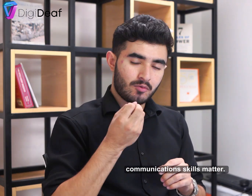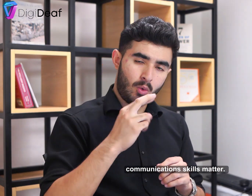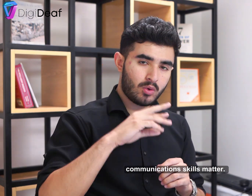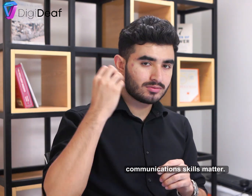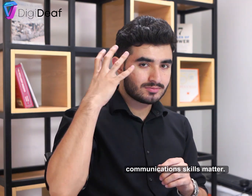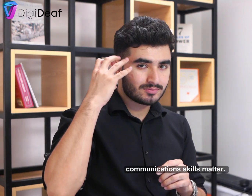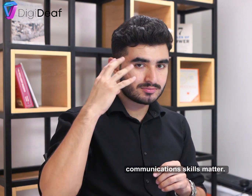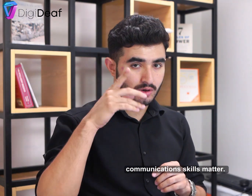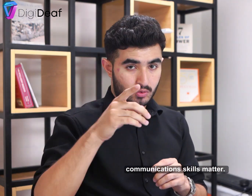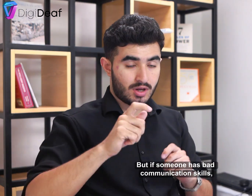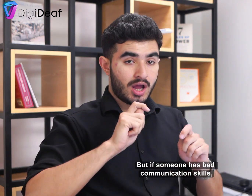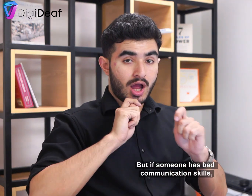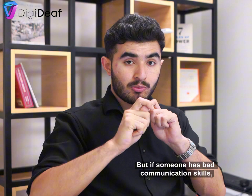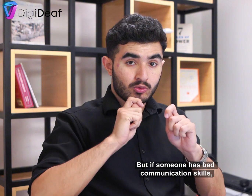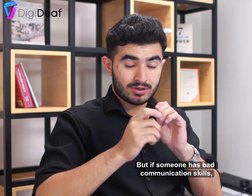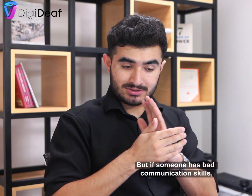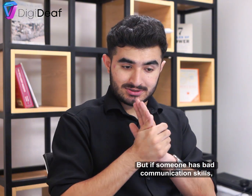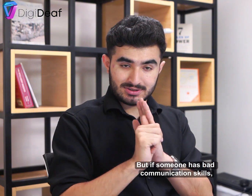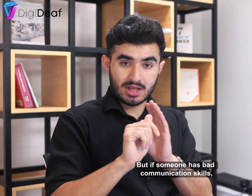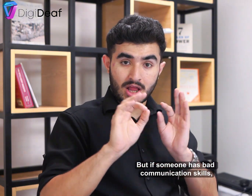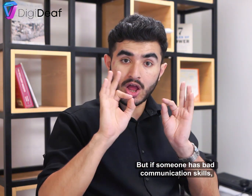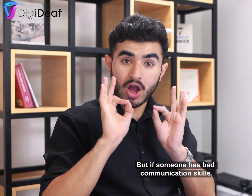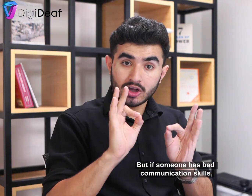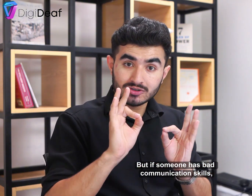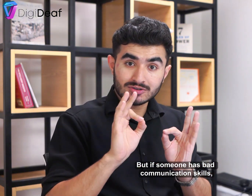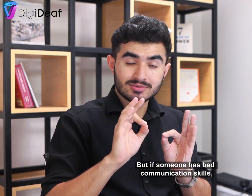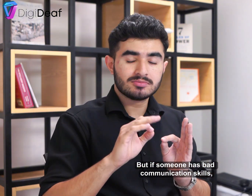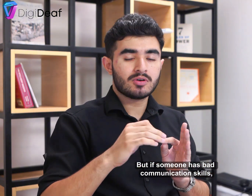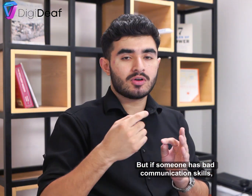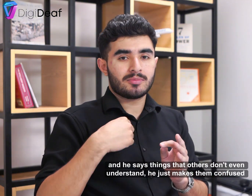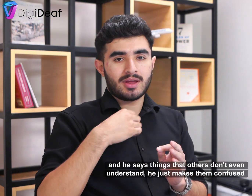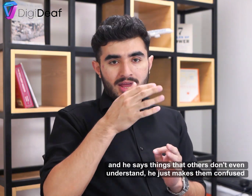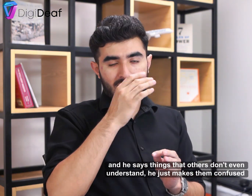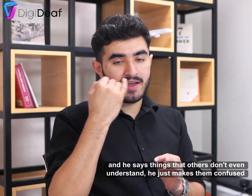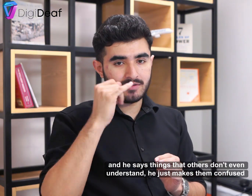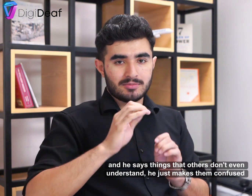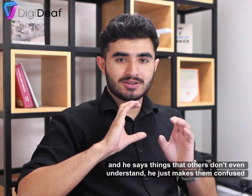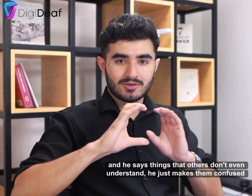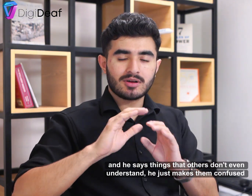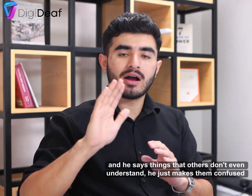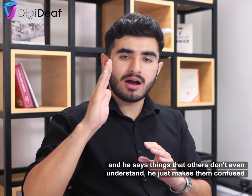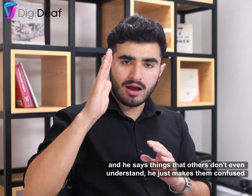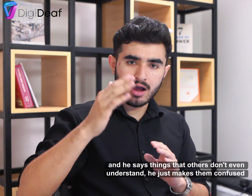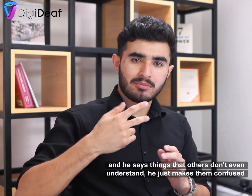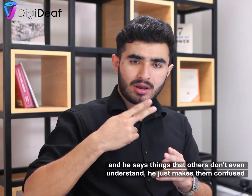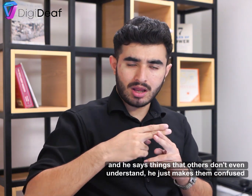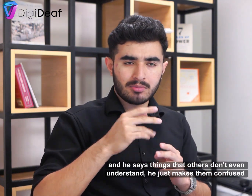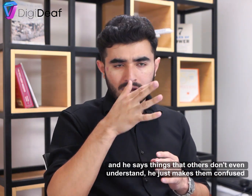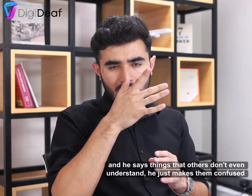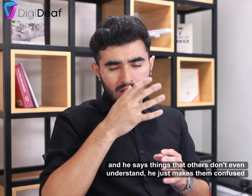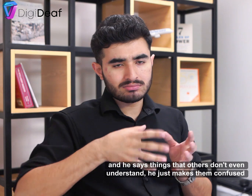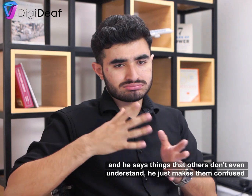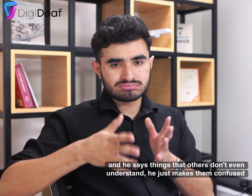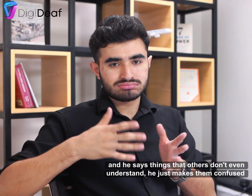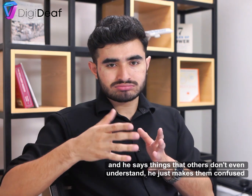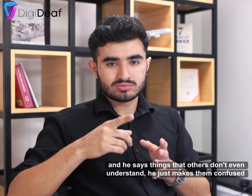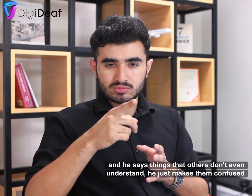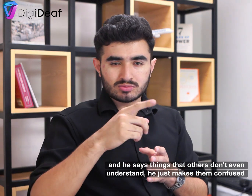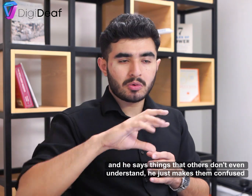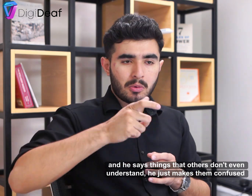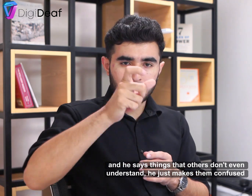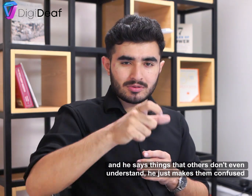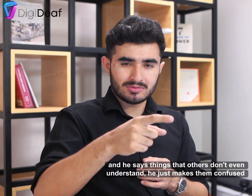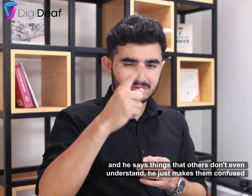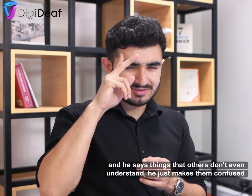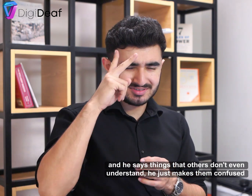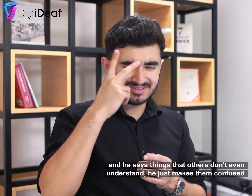communication skills matter. But if someone has bad communication skills and he says things that others don't even understand, he just makes